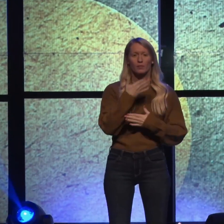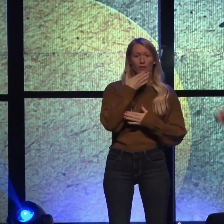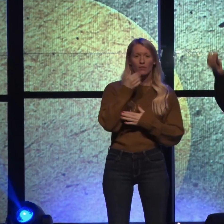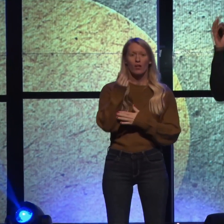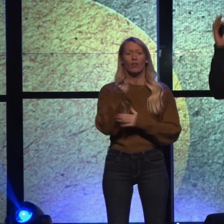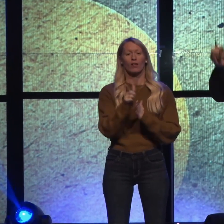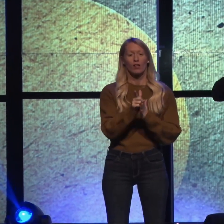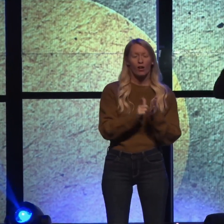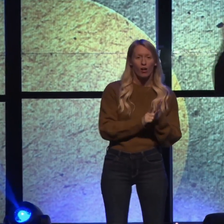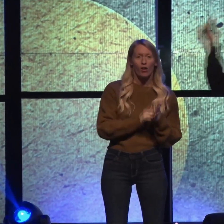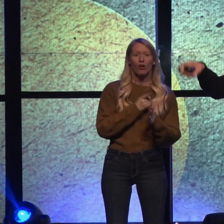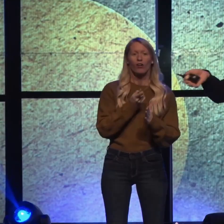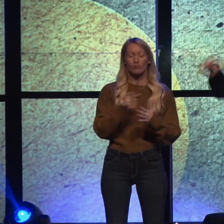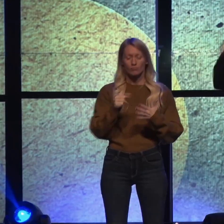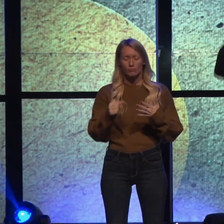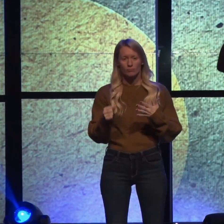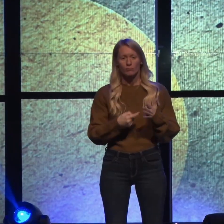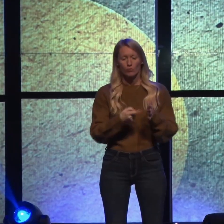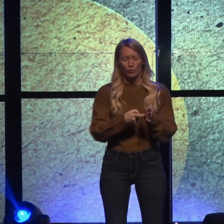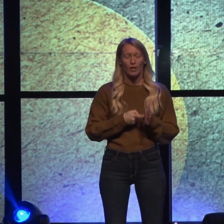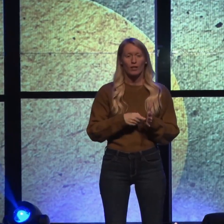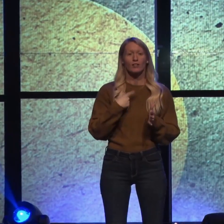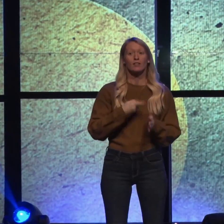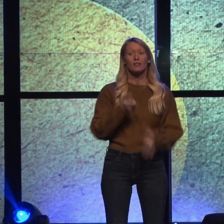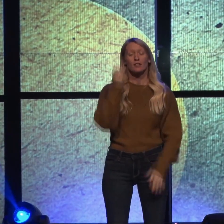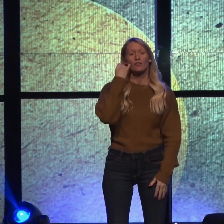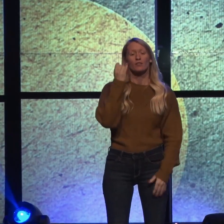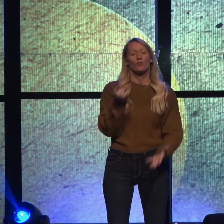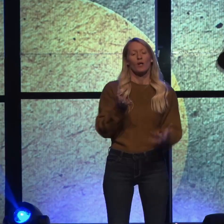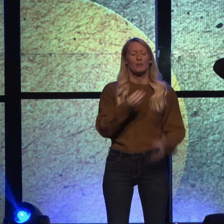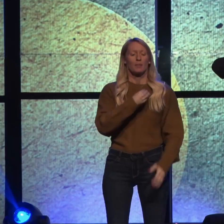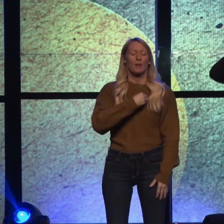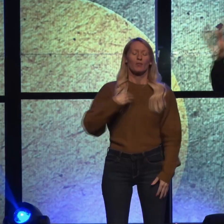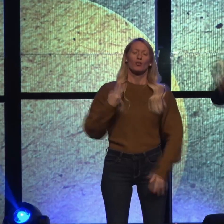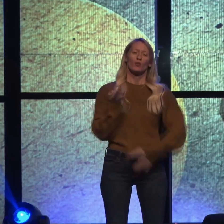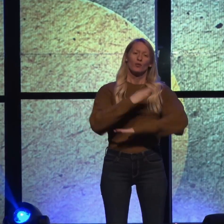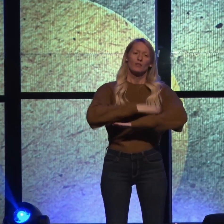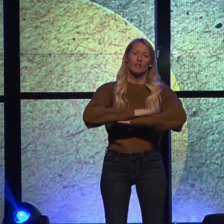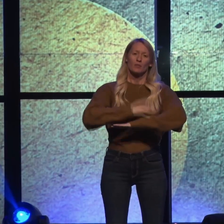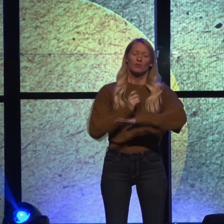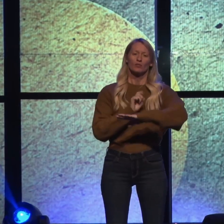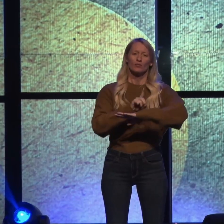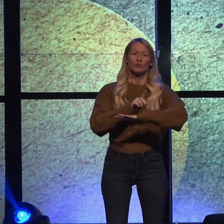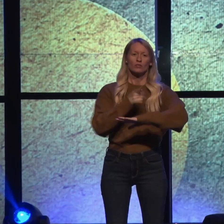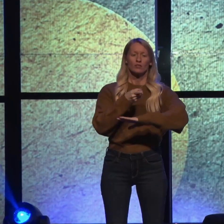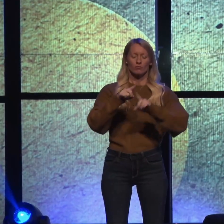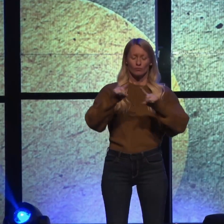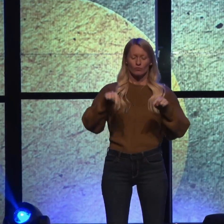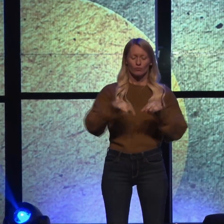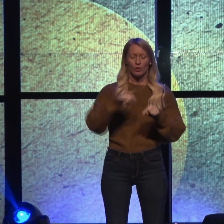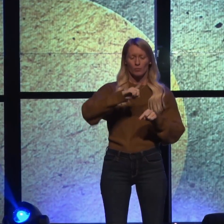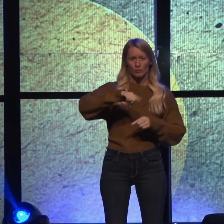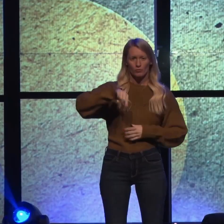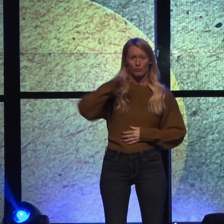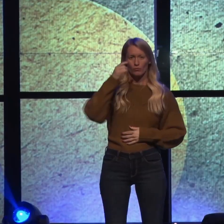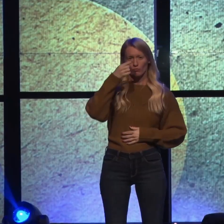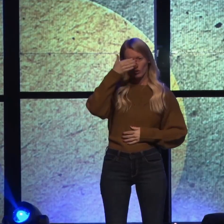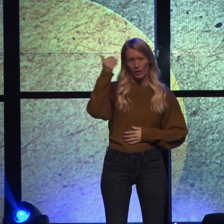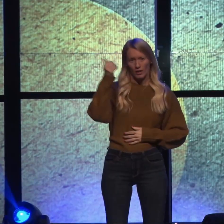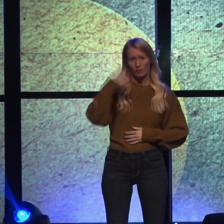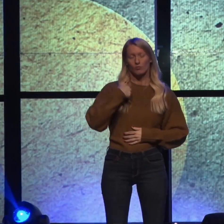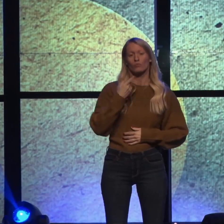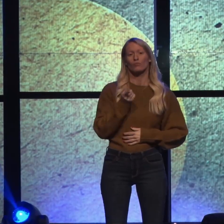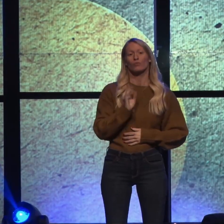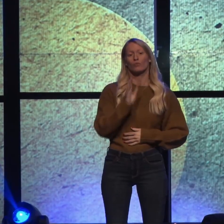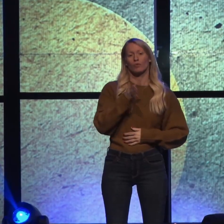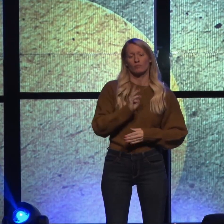law. So here's the deal. Like, if you want to be a member, just go to the table. You've been wanting to do that. You forgot to check the box. We'll get you in that membership.